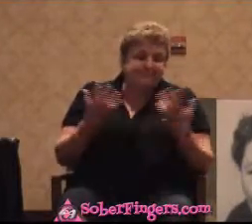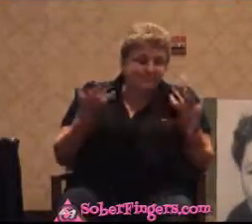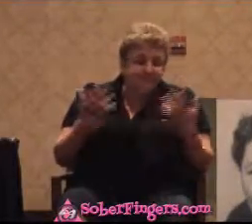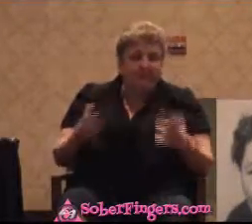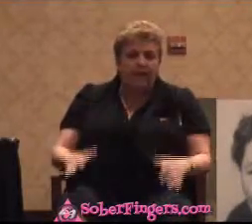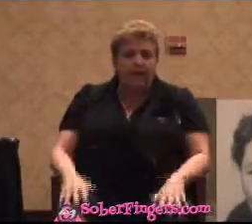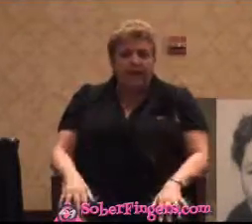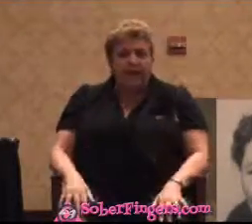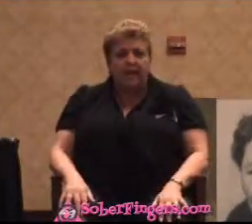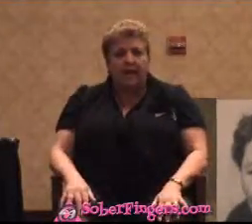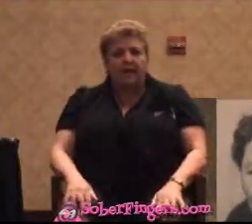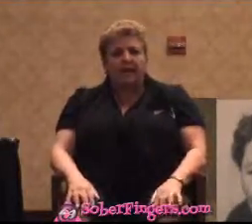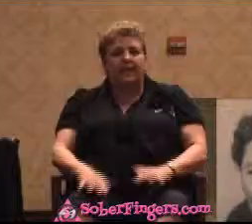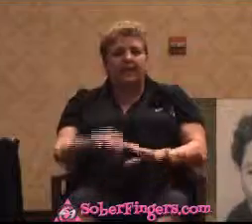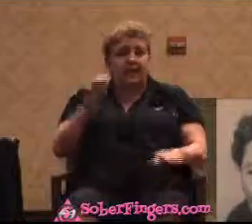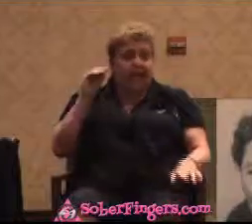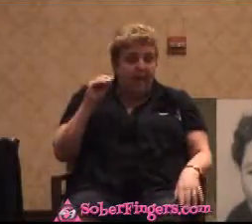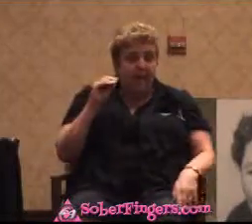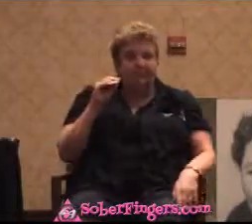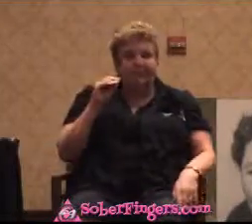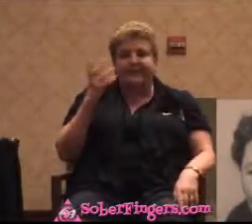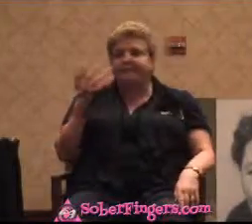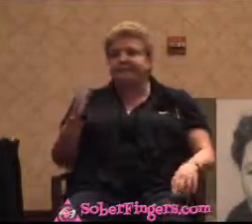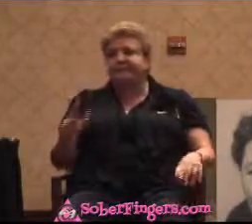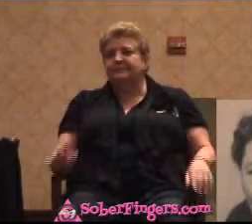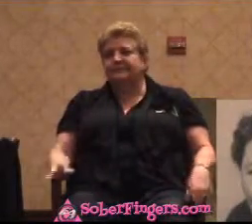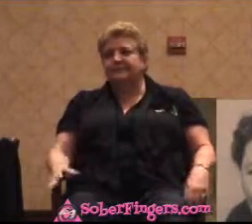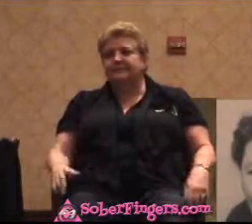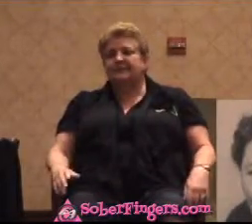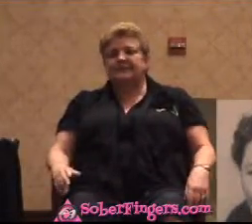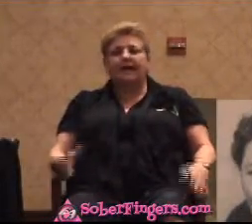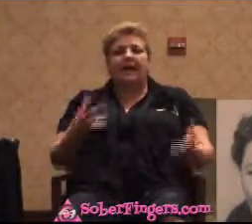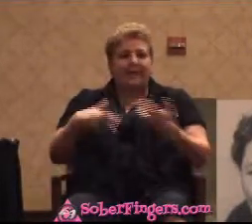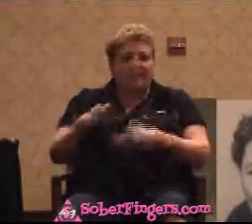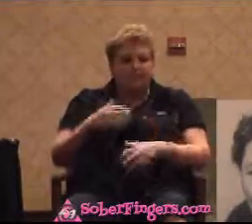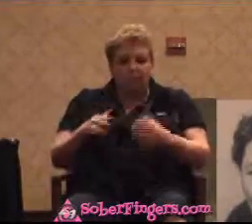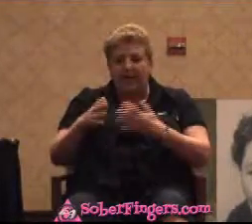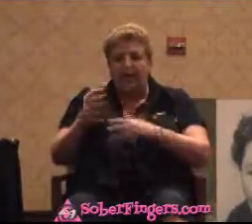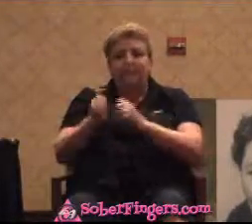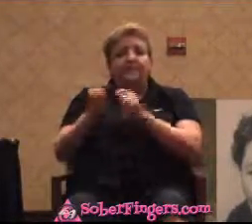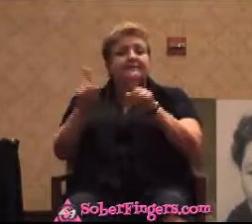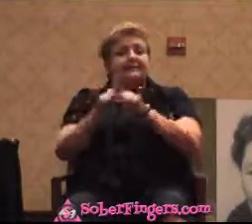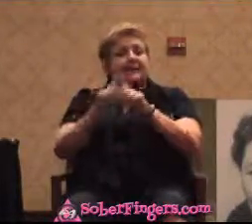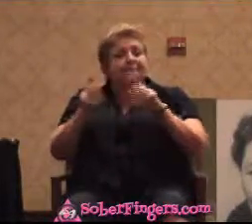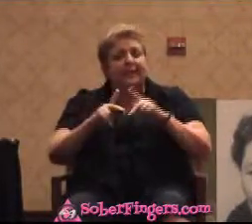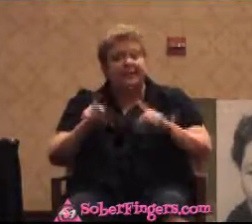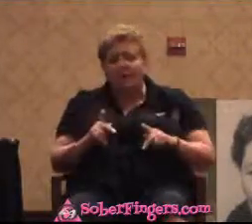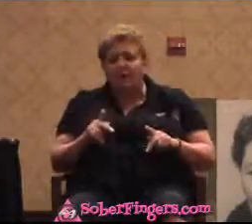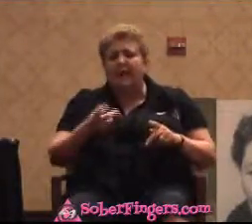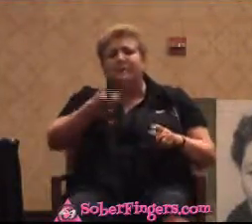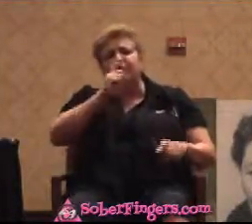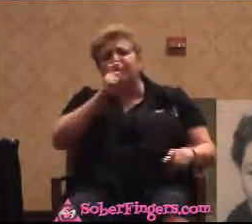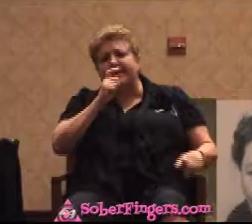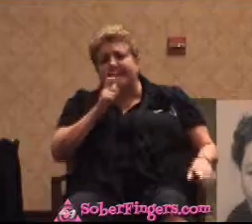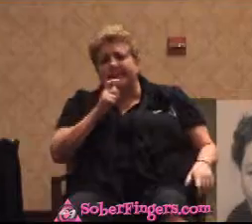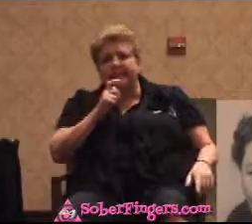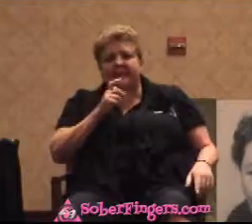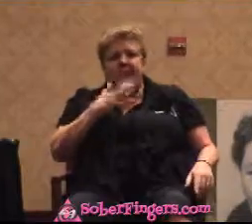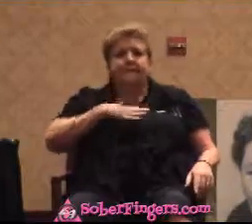so I get out of there, and I'm hanging out with the same people, and I'm drinking. And my dad and my